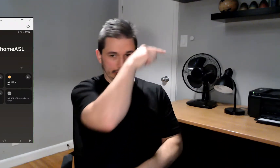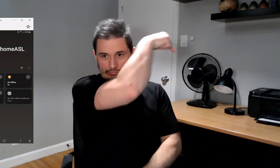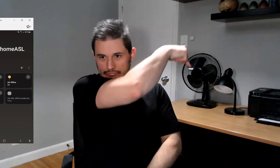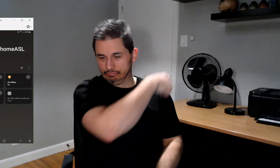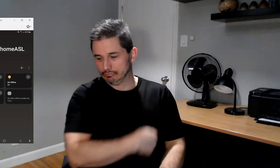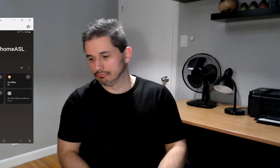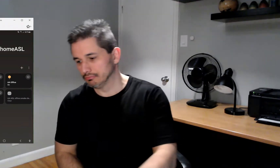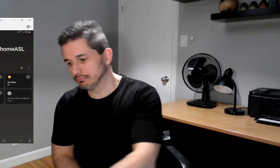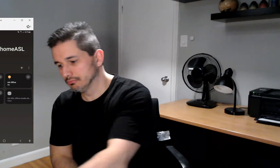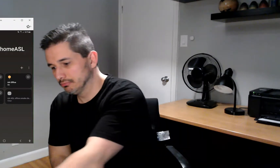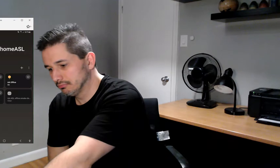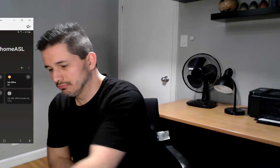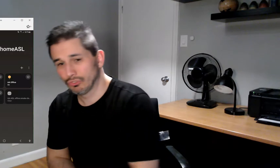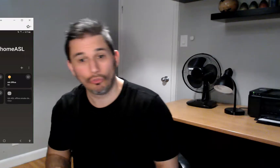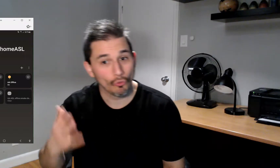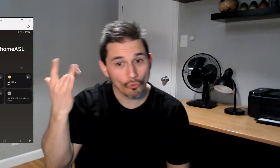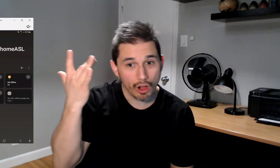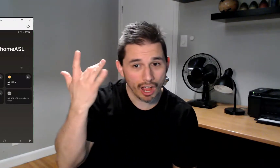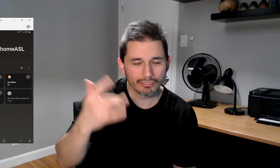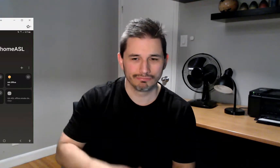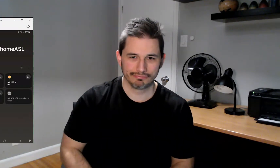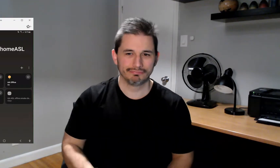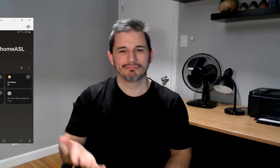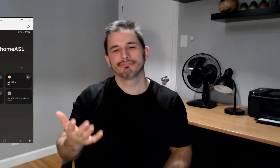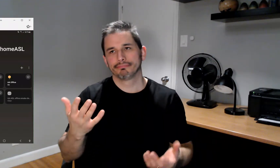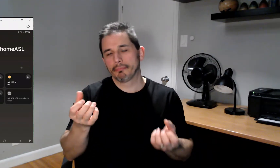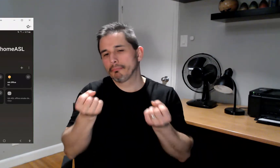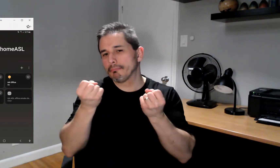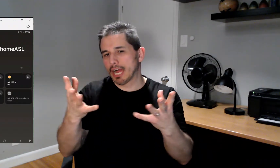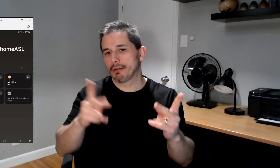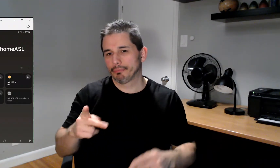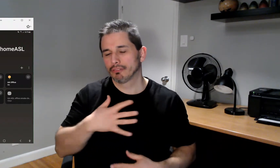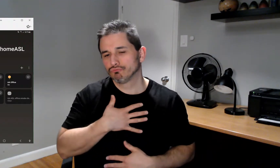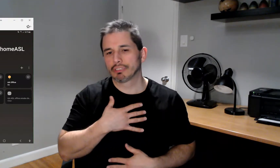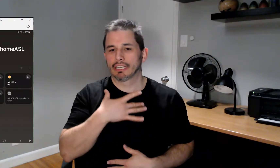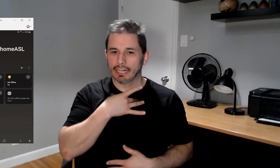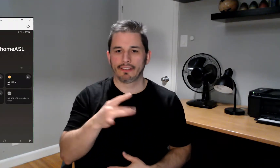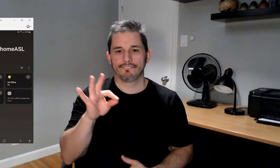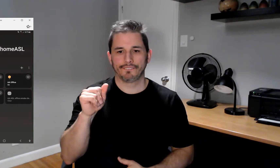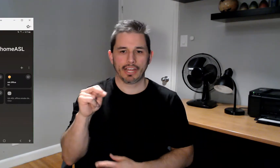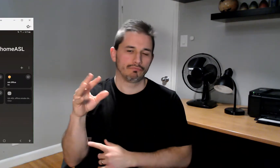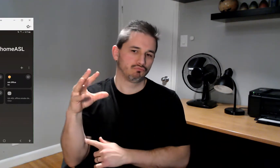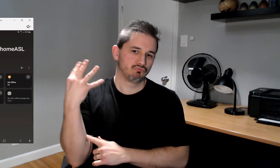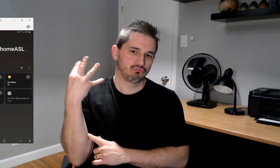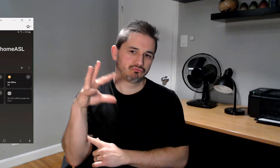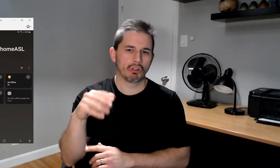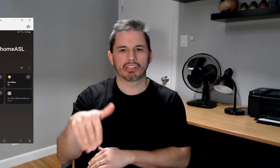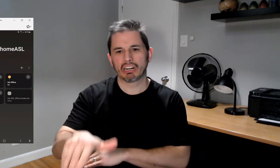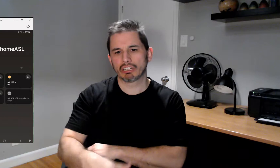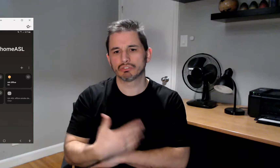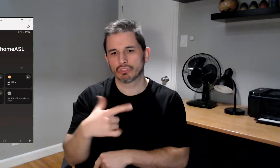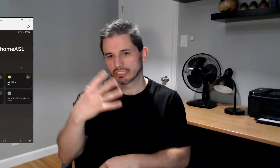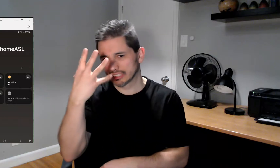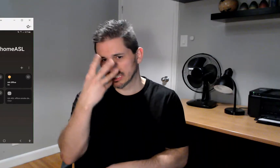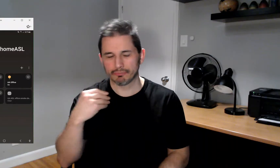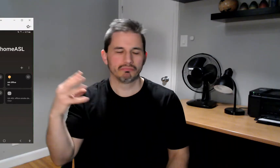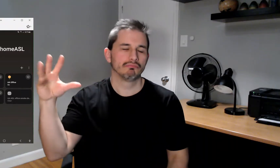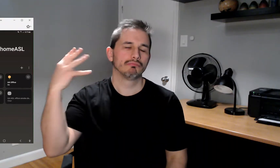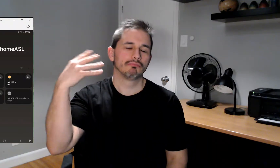That's what I have the fan plugged into the wall. A lot of people like to have a fan running at night as they sleep. Might keep